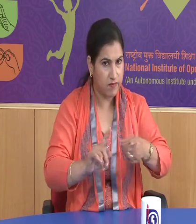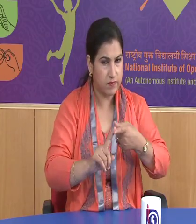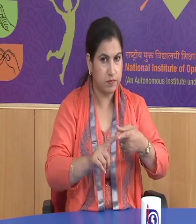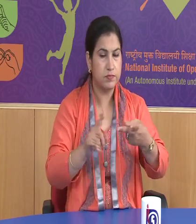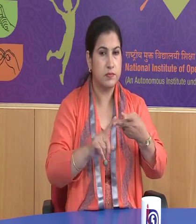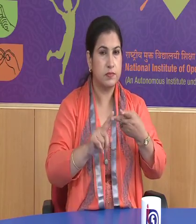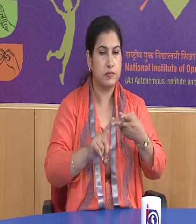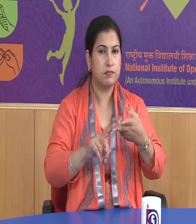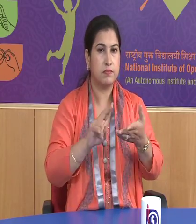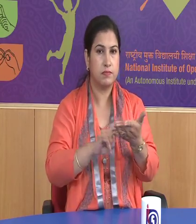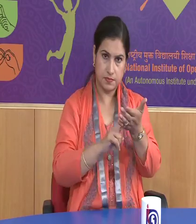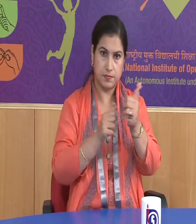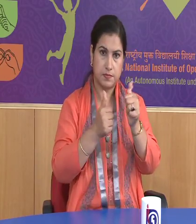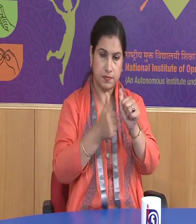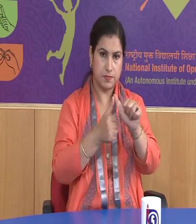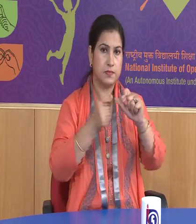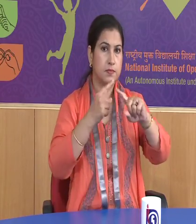Naxalite movement, etc.